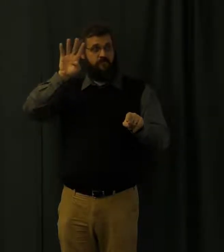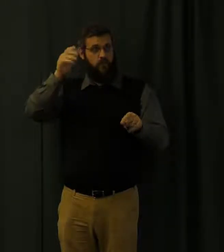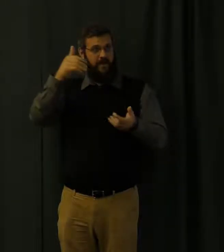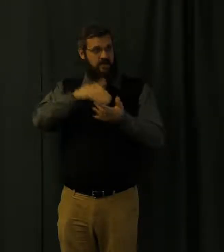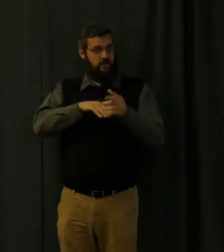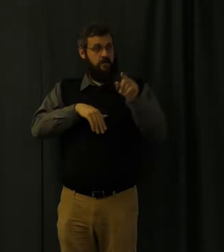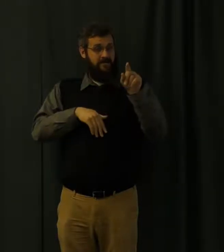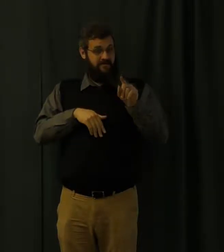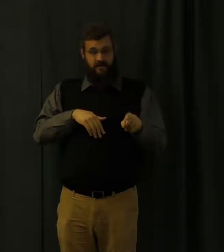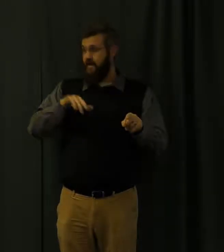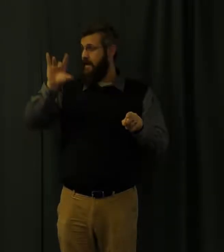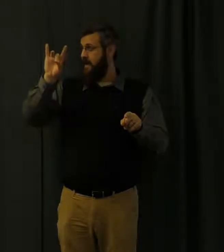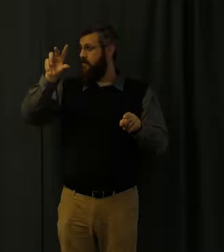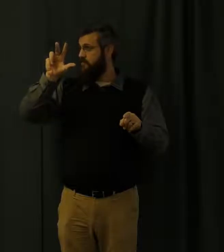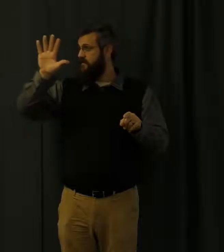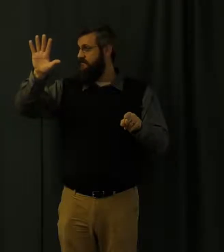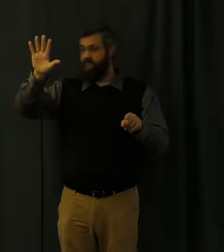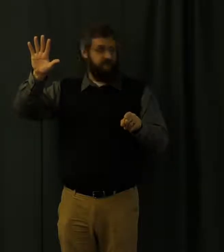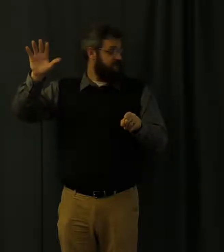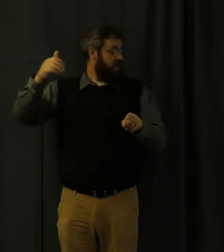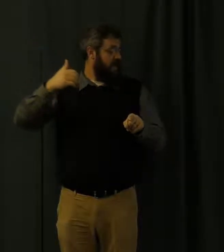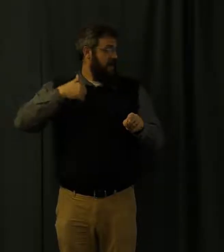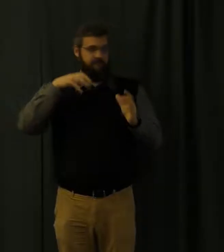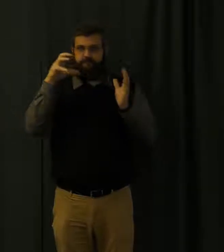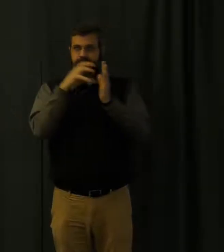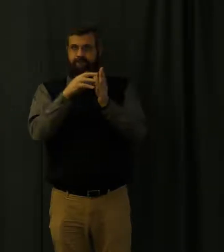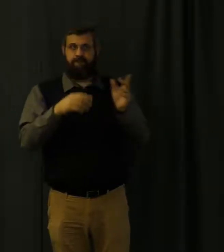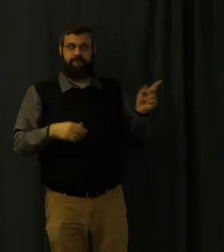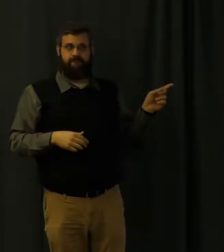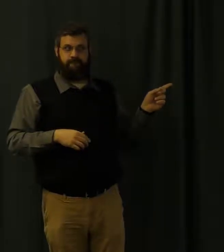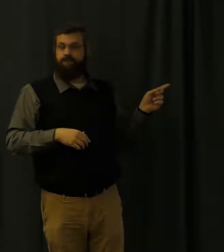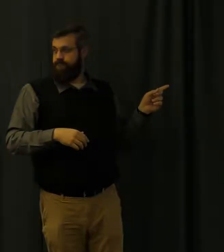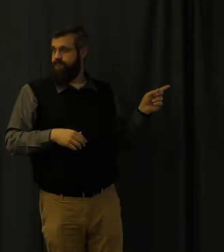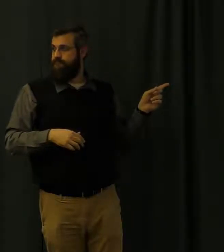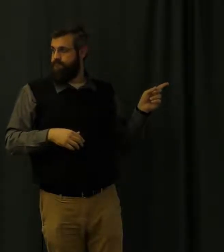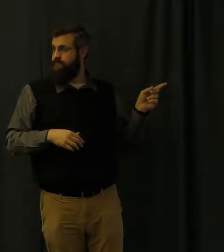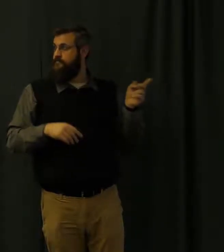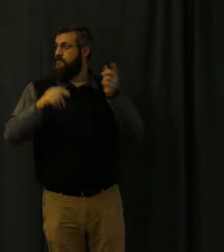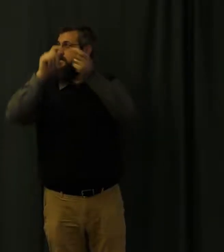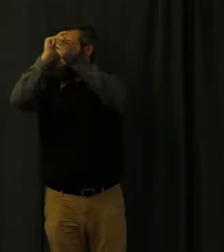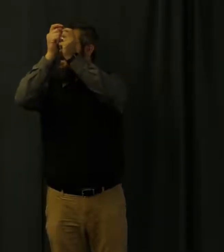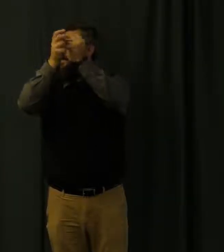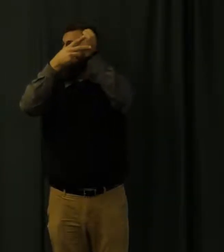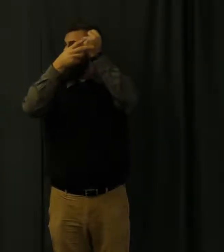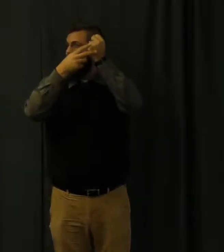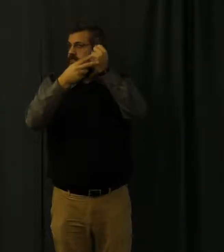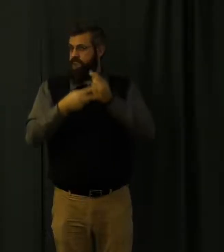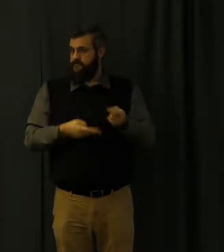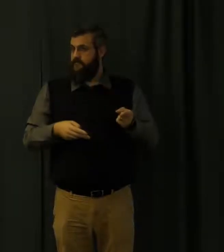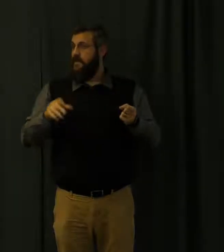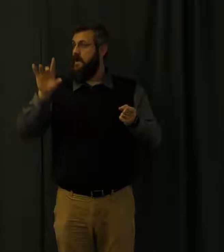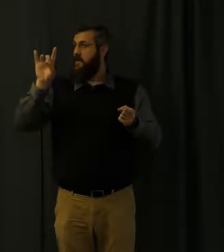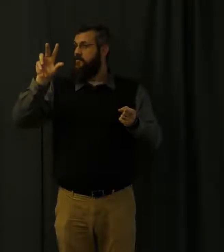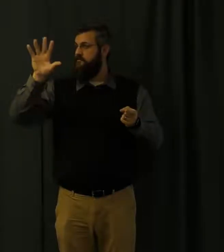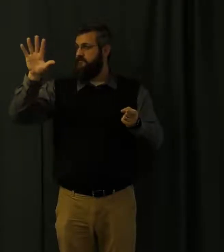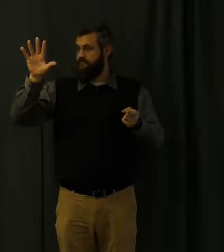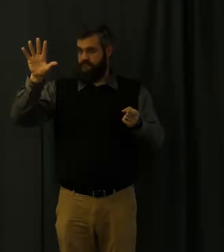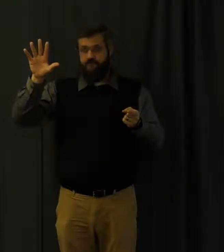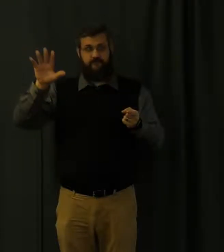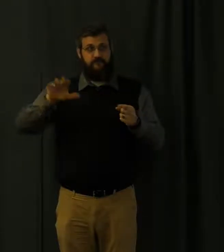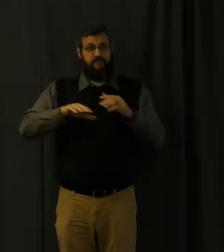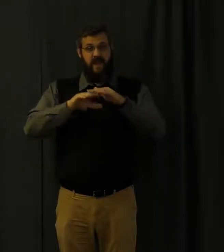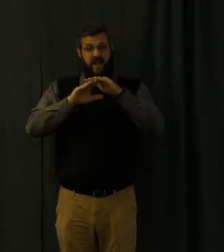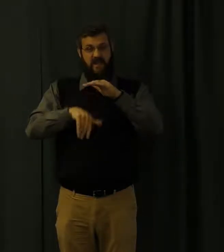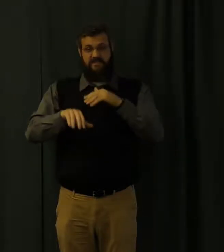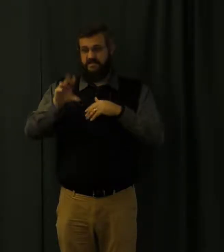again. 8:35, I've got this. All right? My next thing is still 8:35, right? So we've got less than